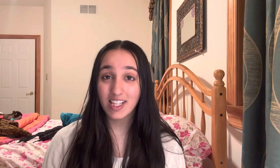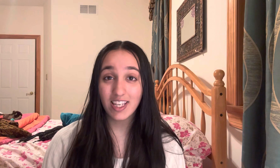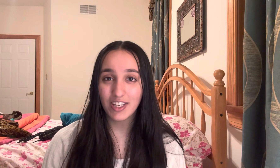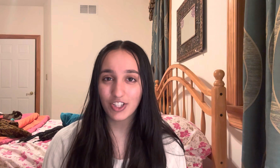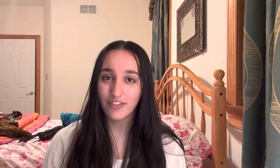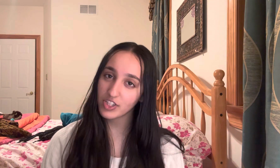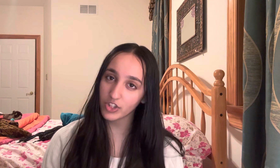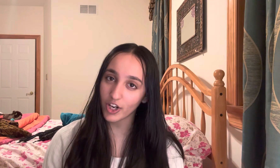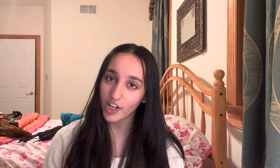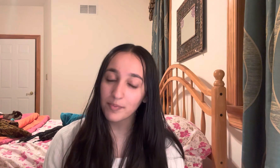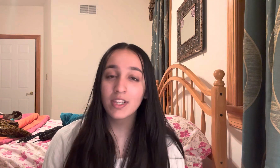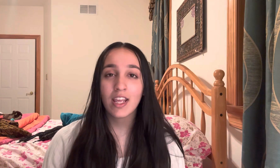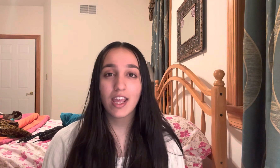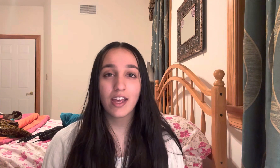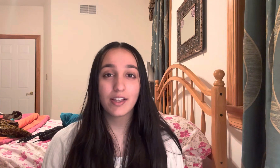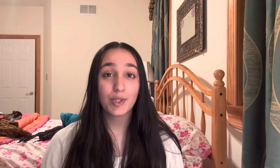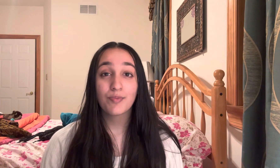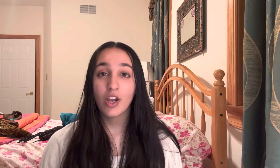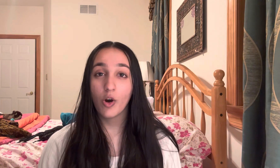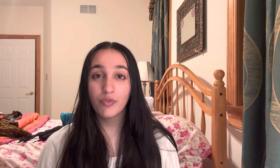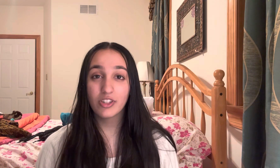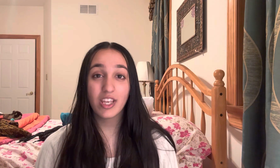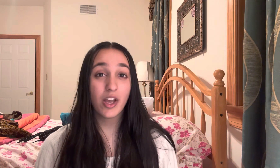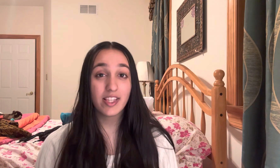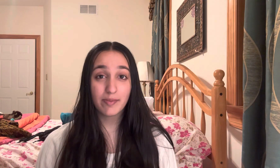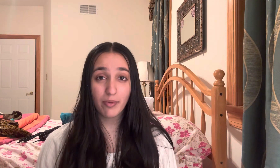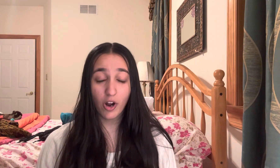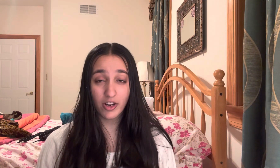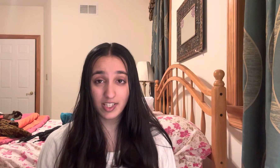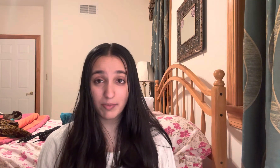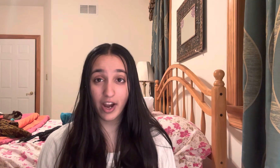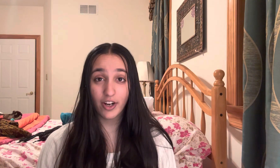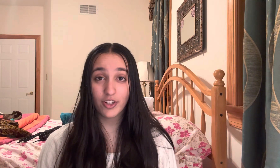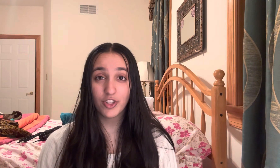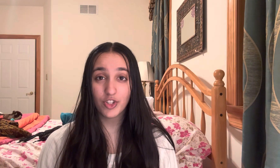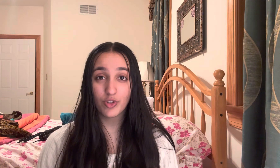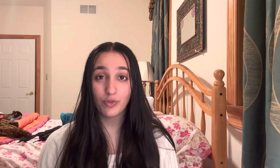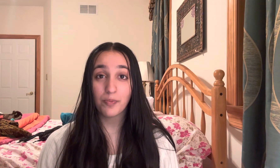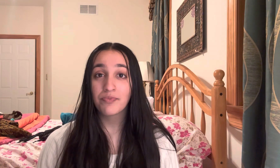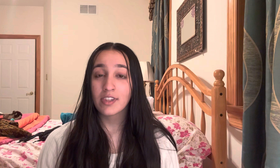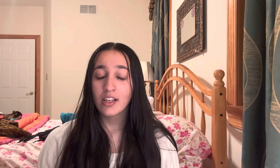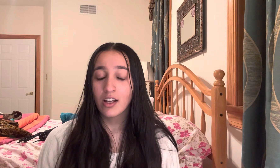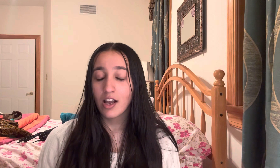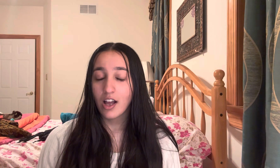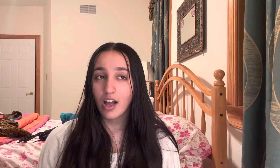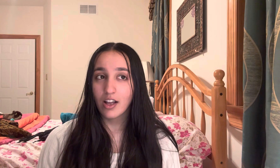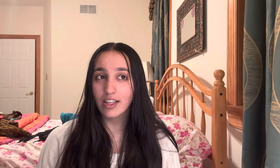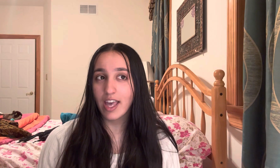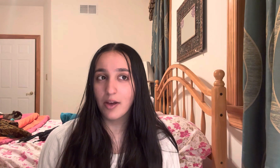the initiative to learn and hopefully are inspired to get more